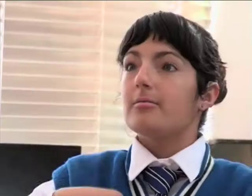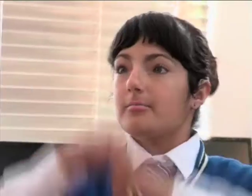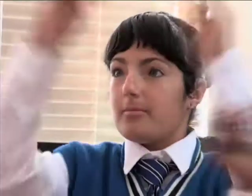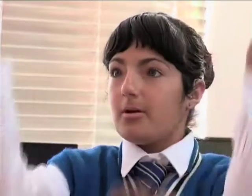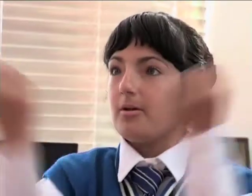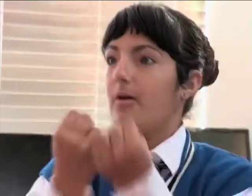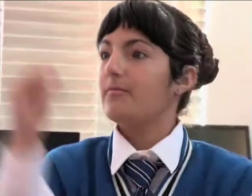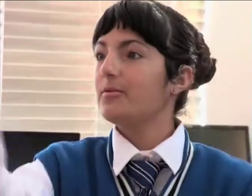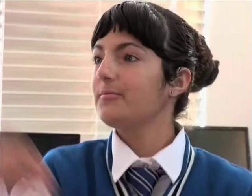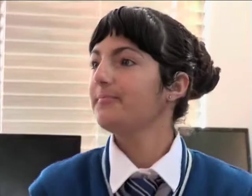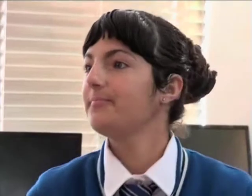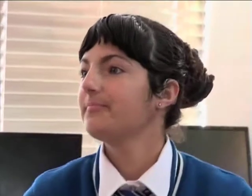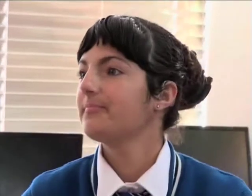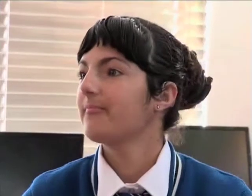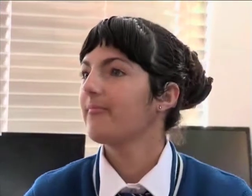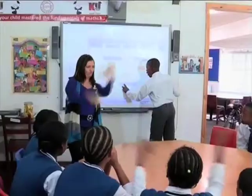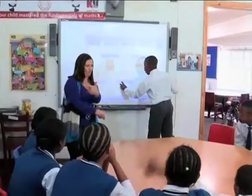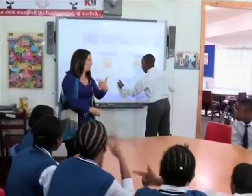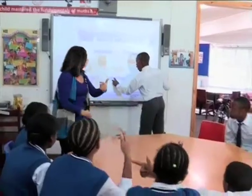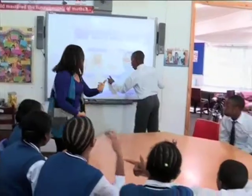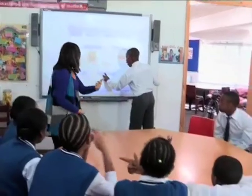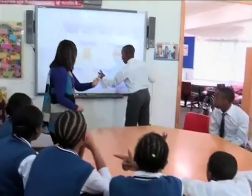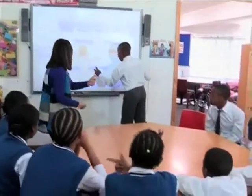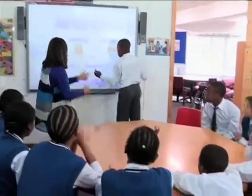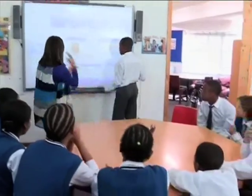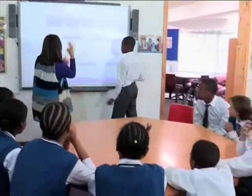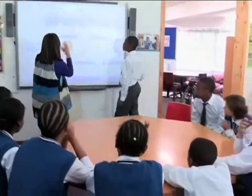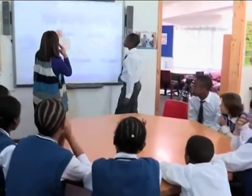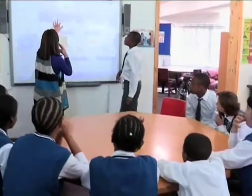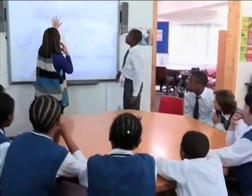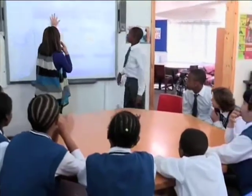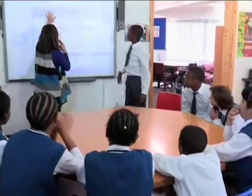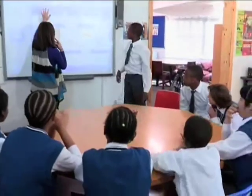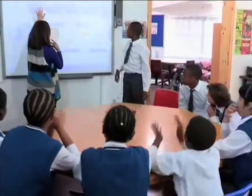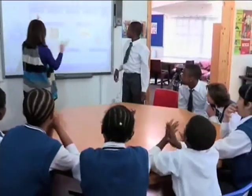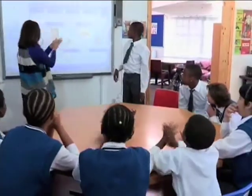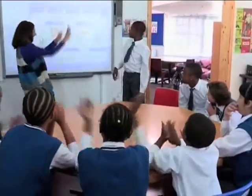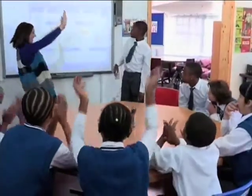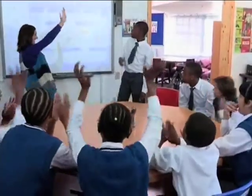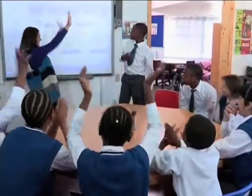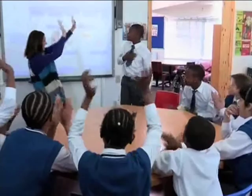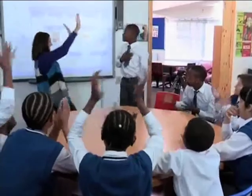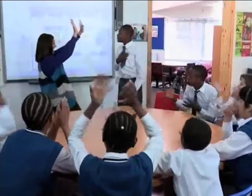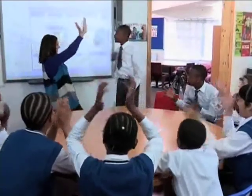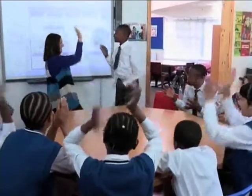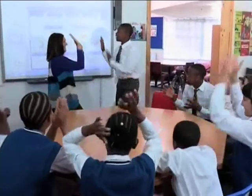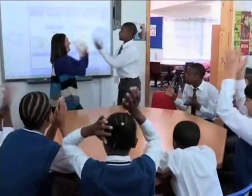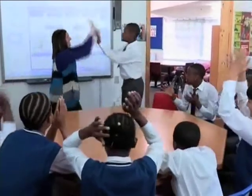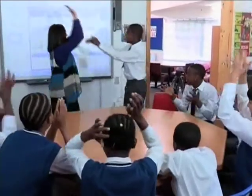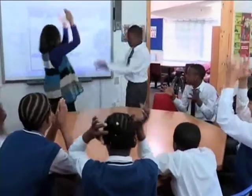are much easier to understand. I'm not confused. It's not difficult. It's better now. feel much happier with KTU.